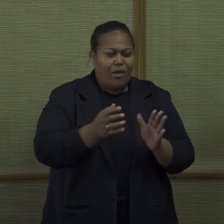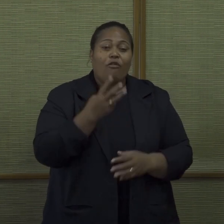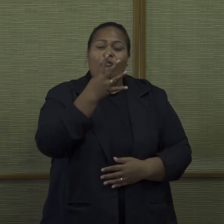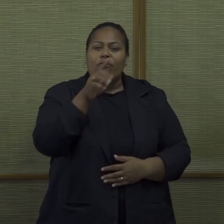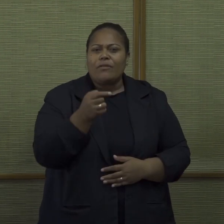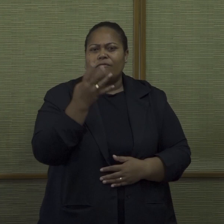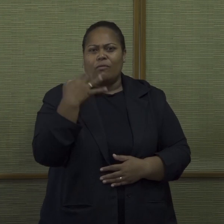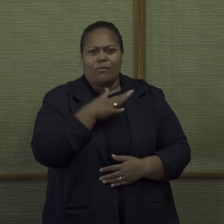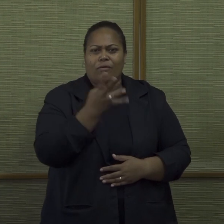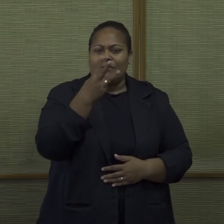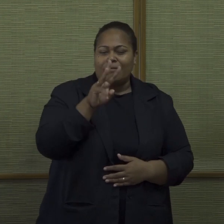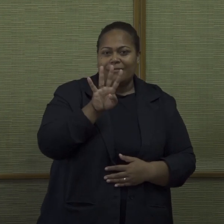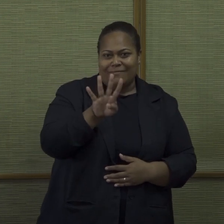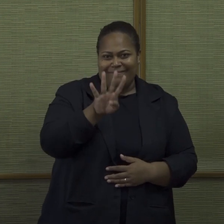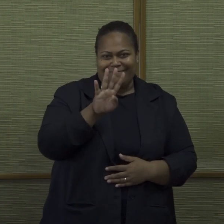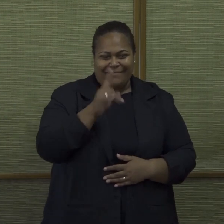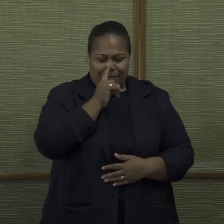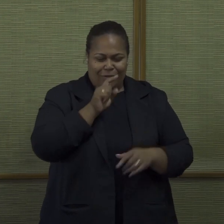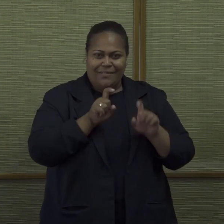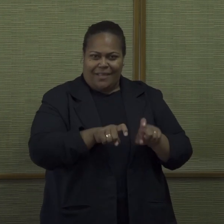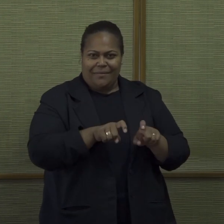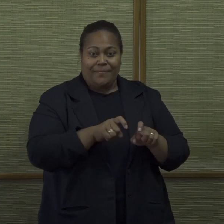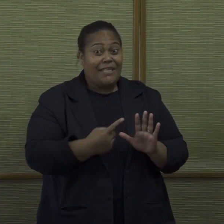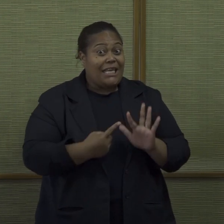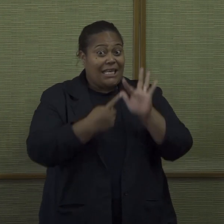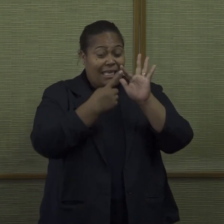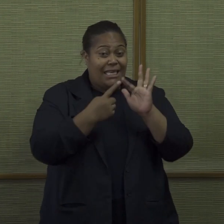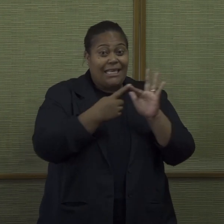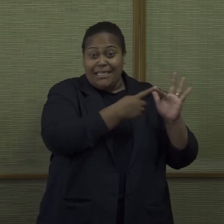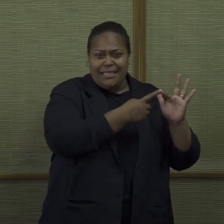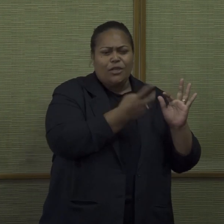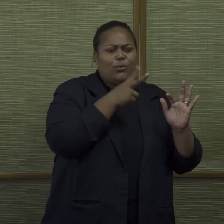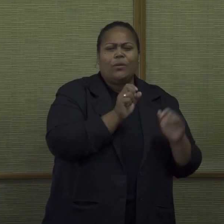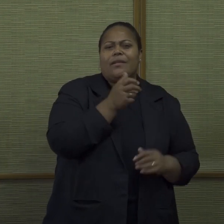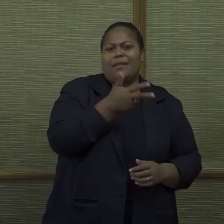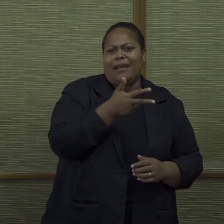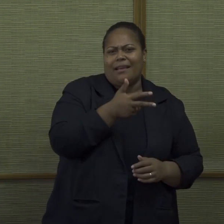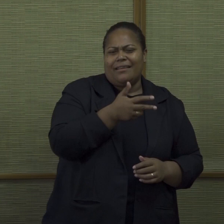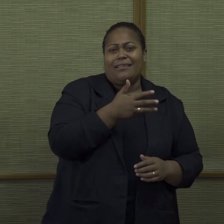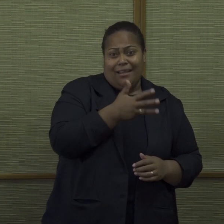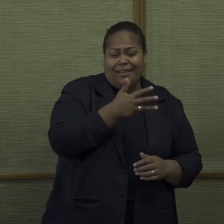4,434 evacuees, and the Eastern Division, 29 evacuation center with